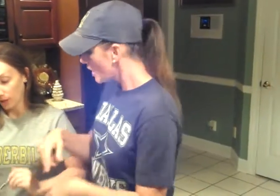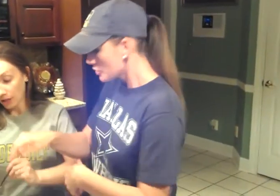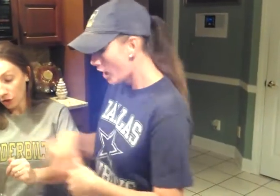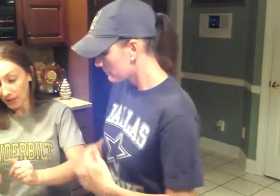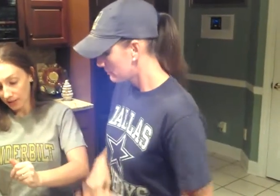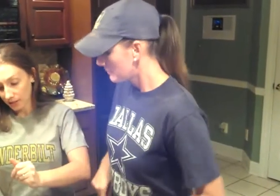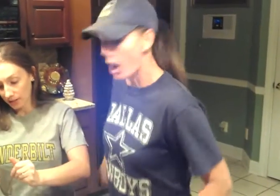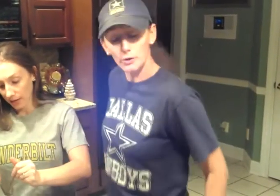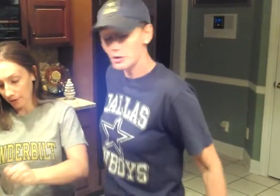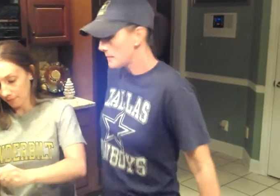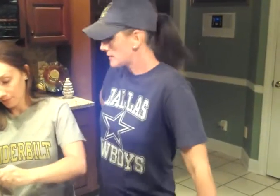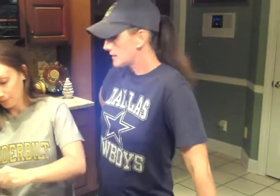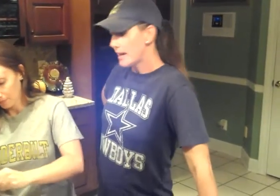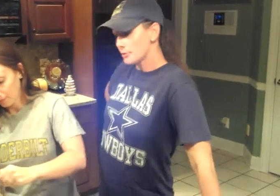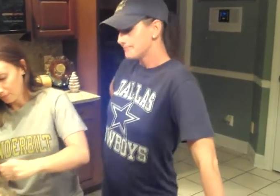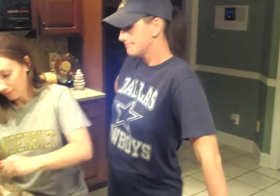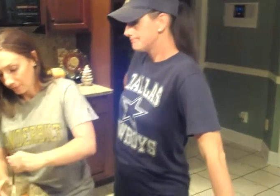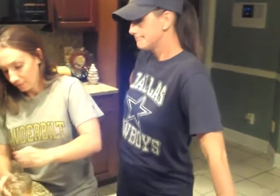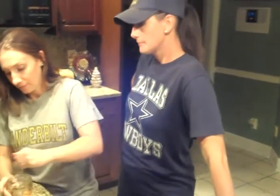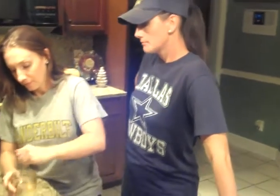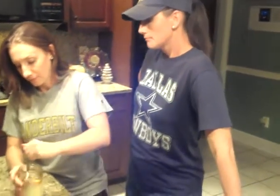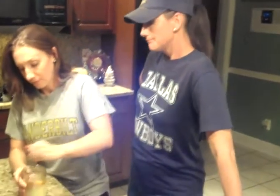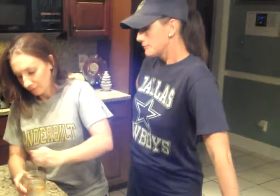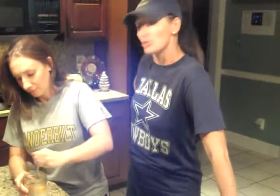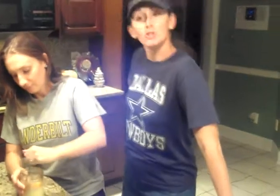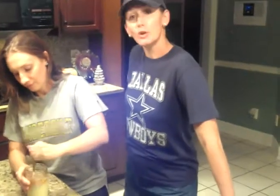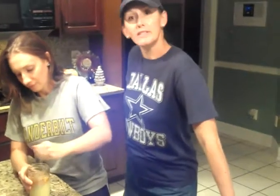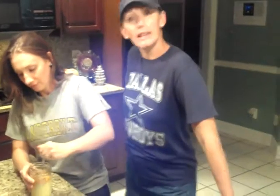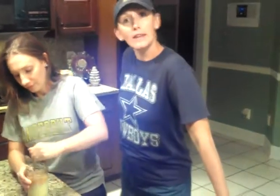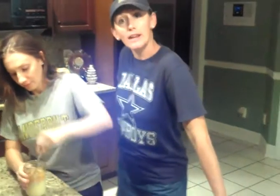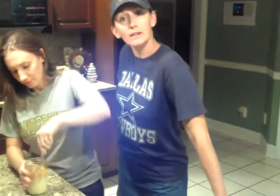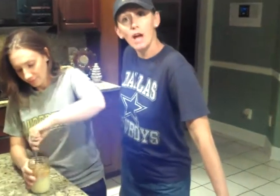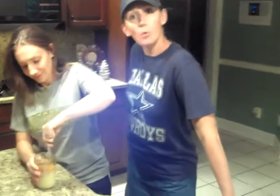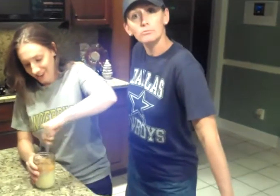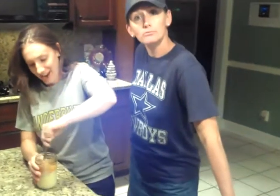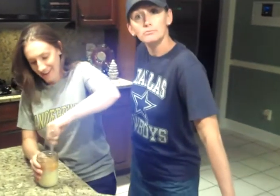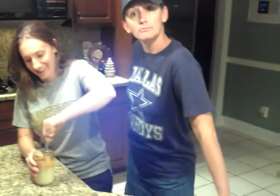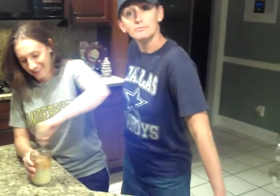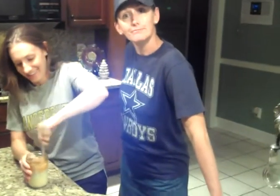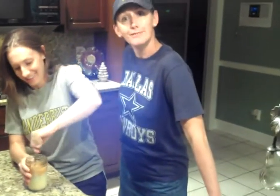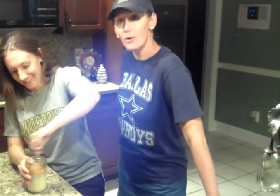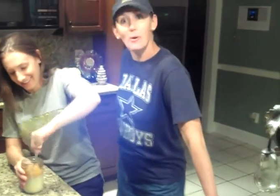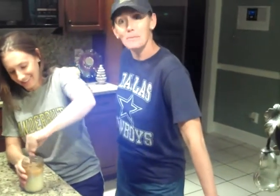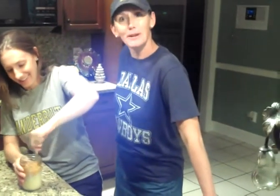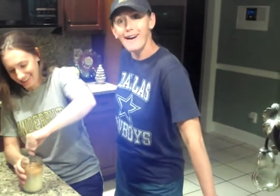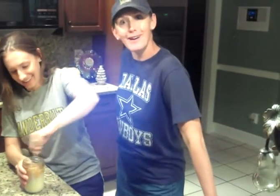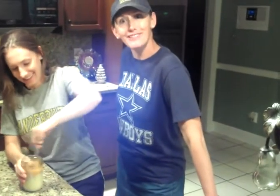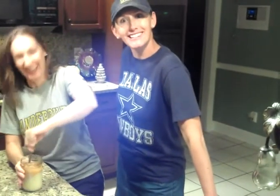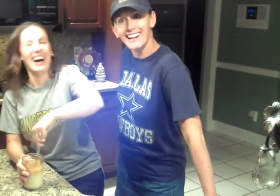Now, do you mix this together? You're gonna mix it together. She's gonna get that left hand going. She's gonna whip it up just like